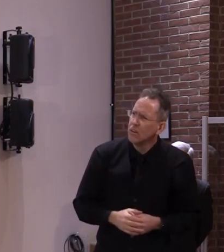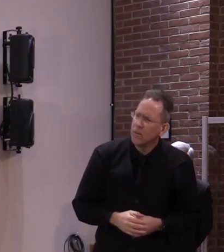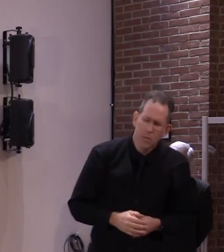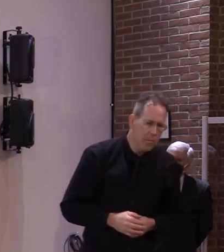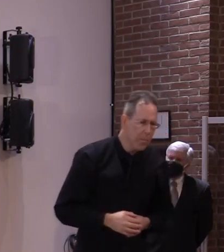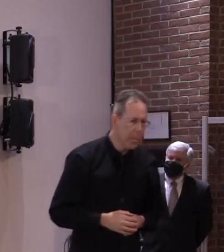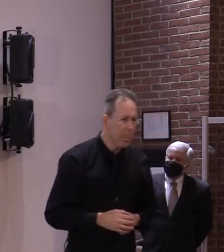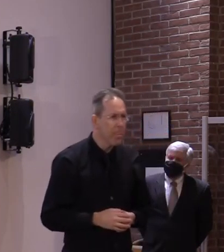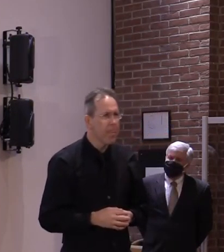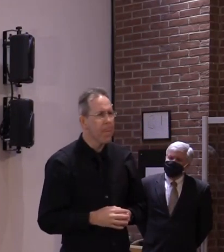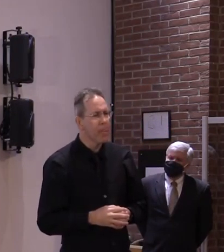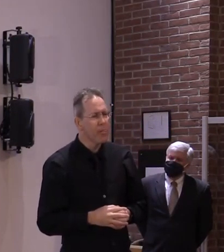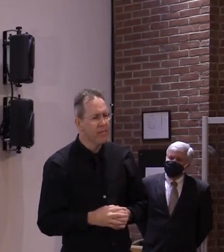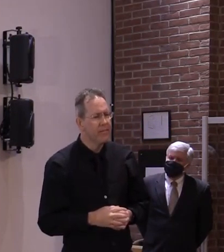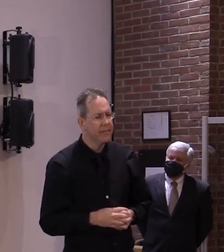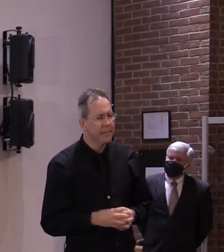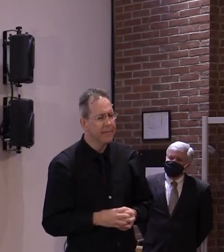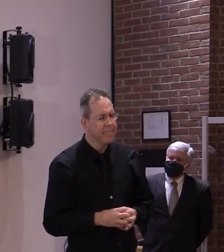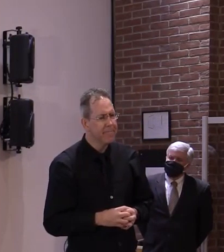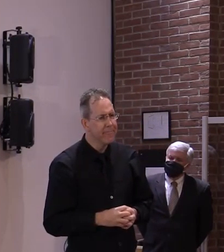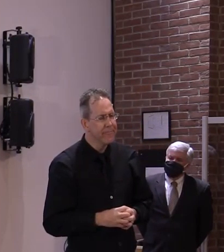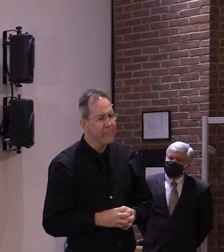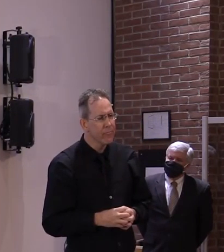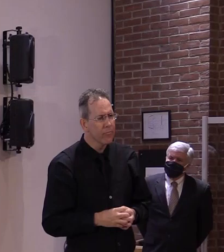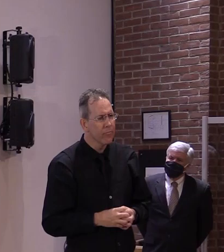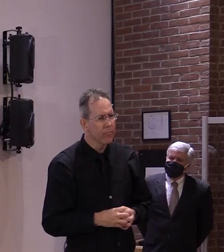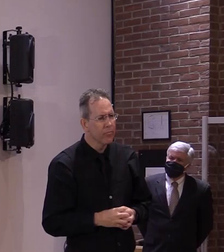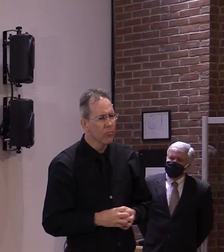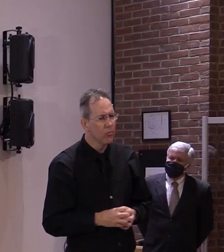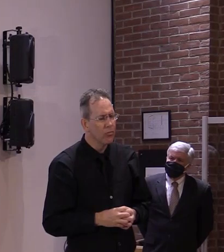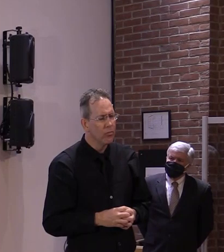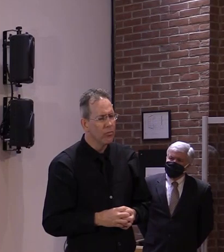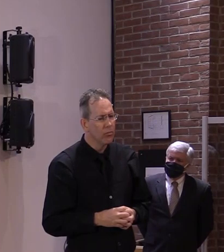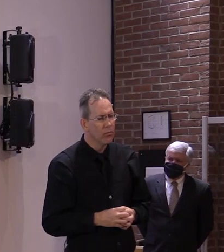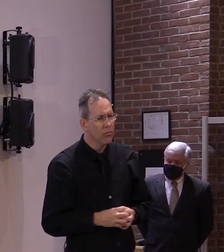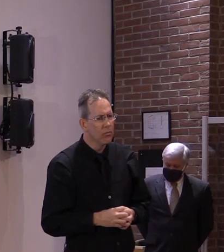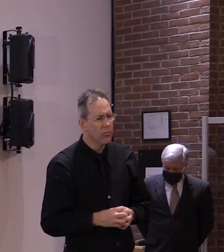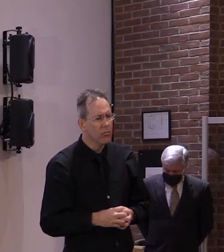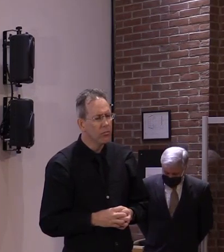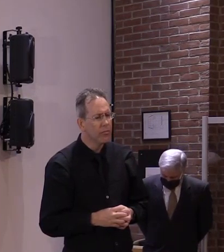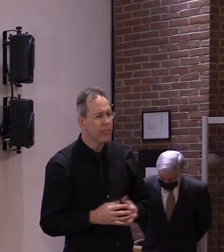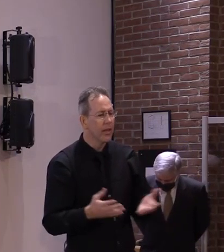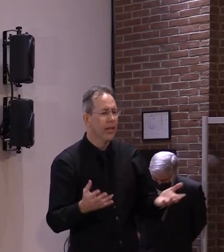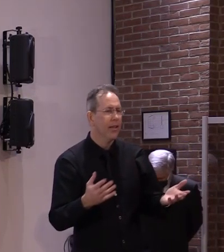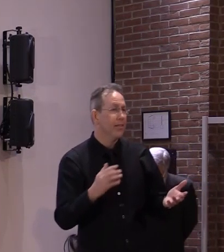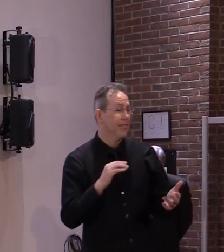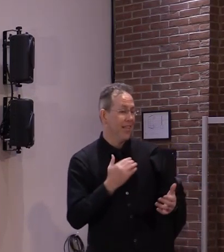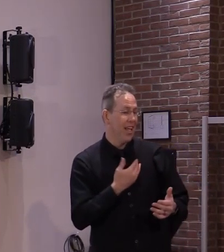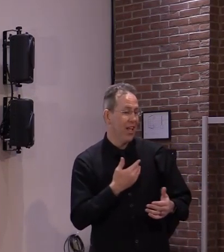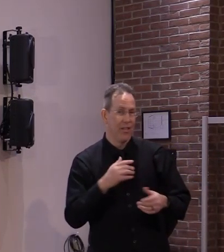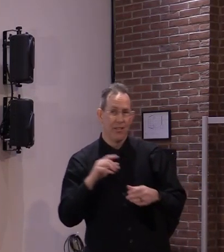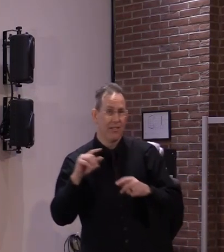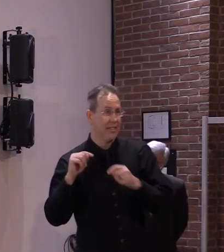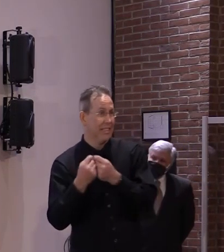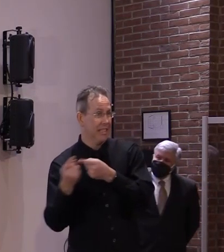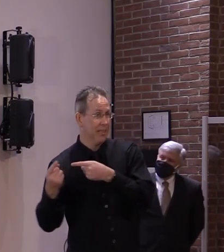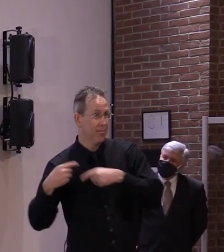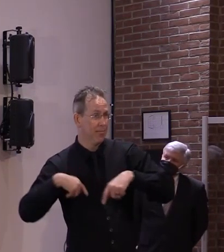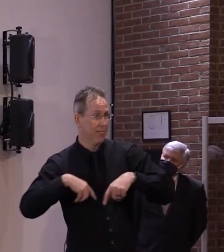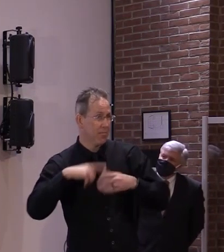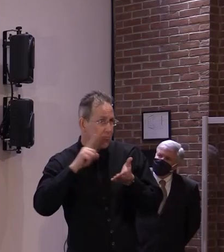our outbreak prevention and response team is always involved in all of these, and work with